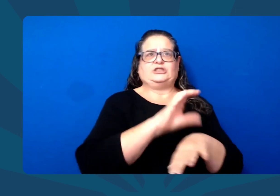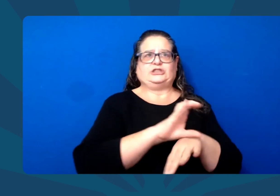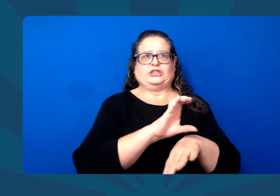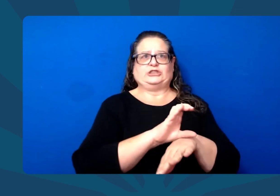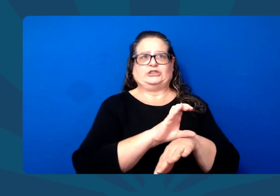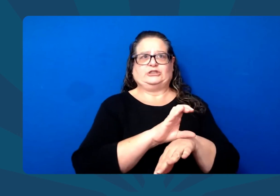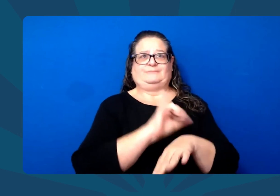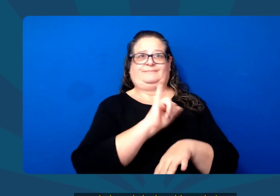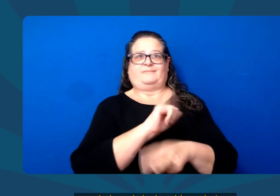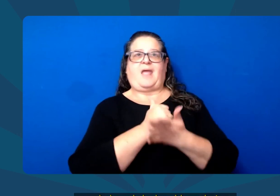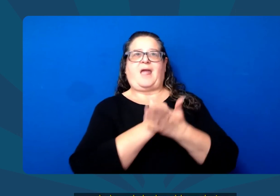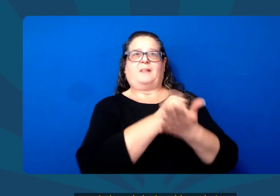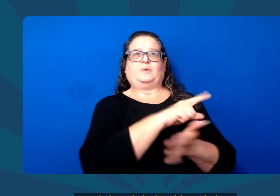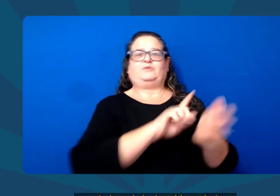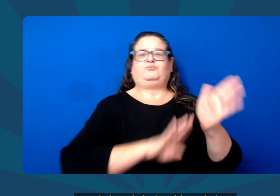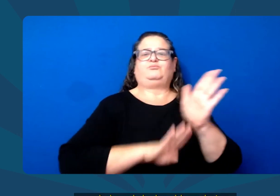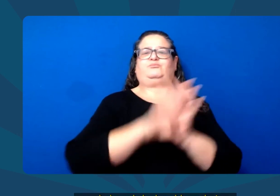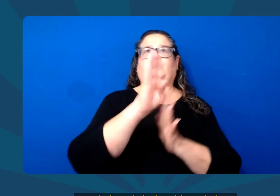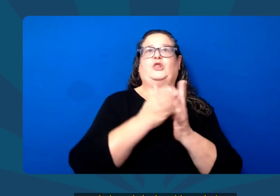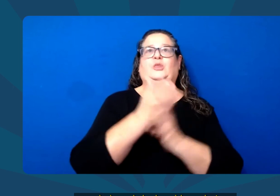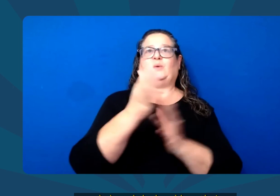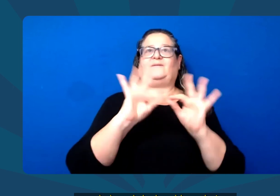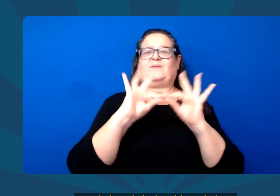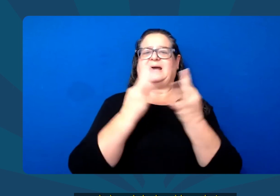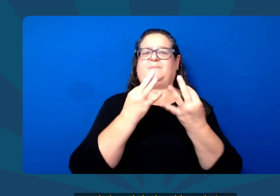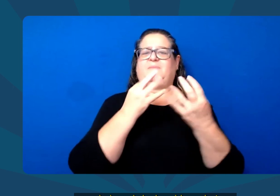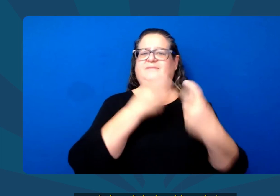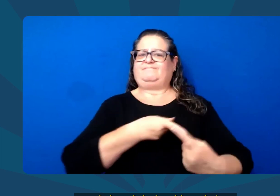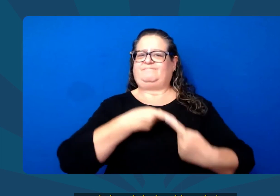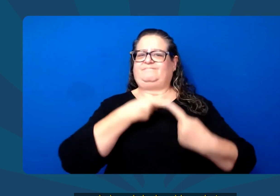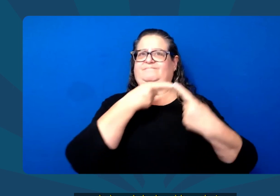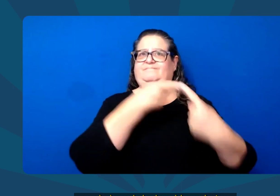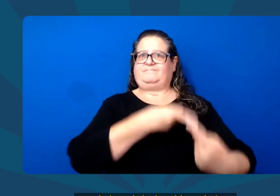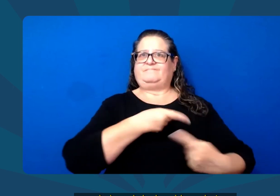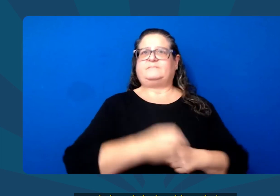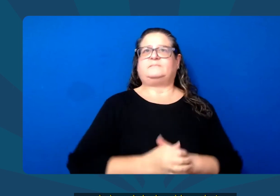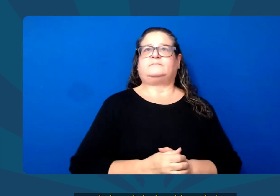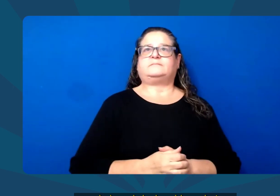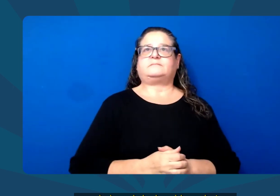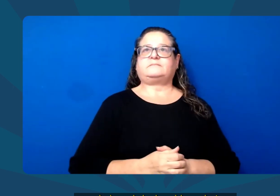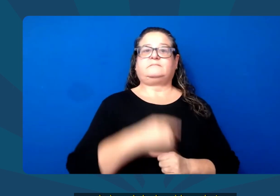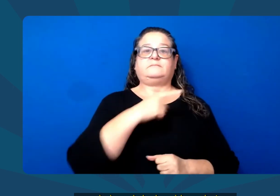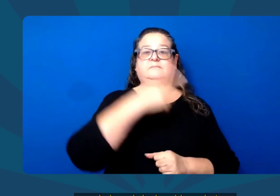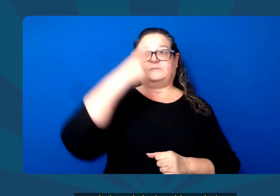Brandy's love of school and church helped her thrive through her family's hardships.